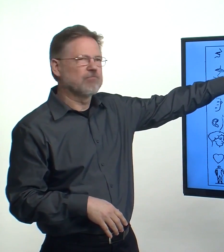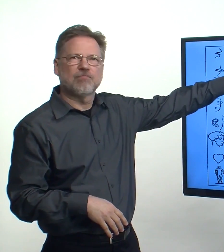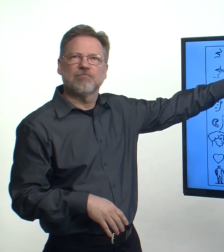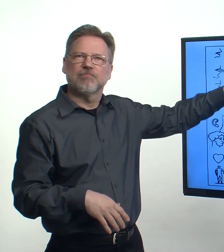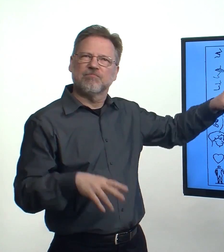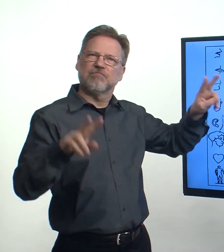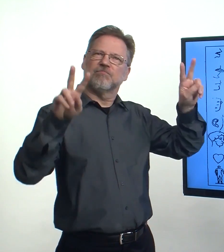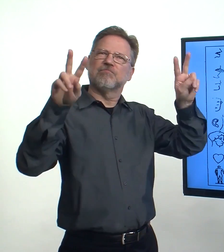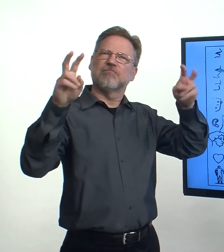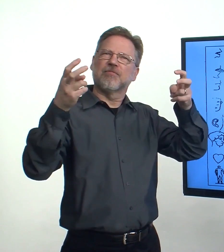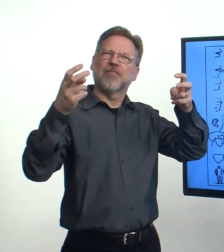Mimography.